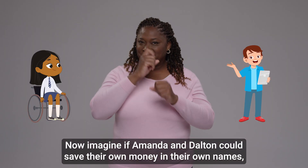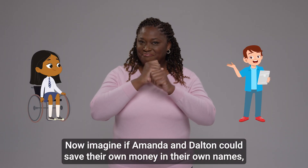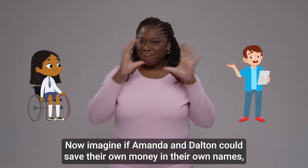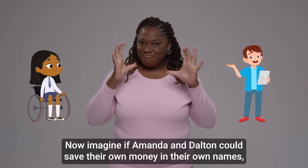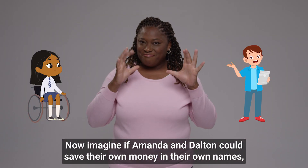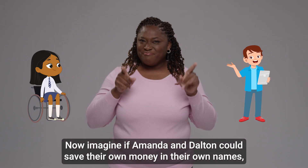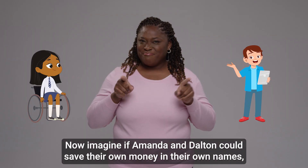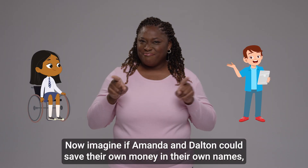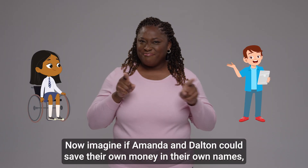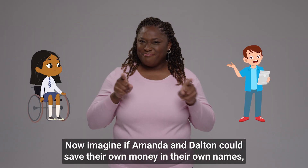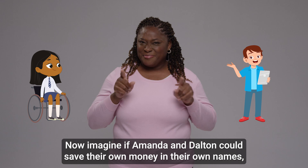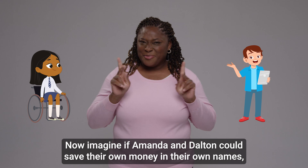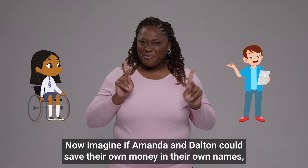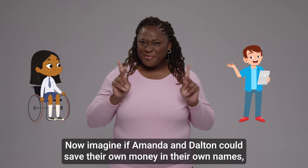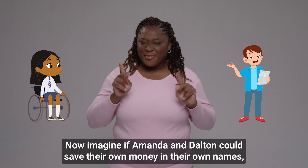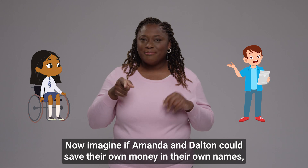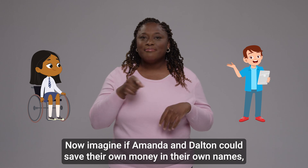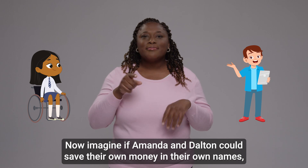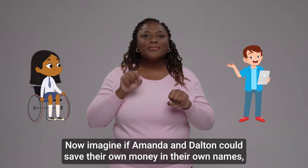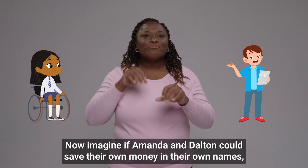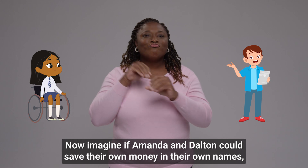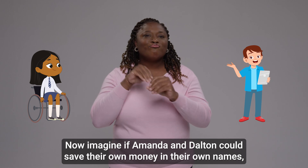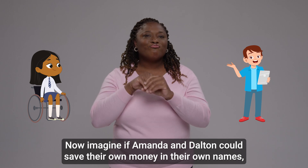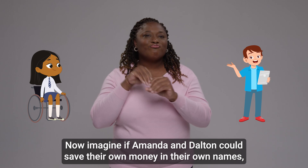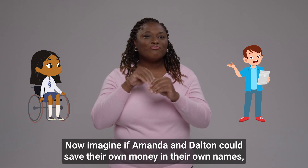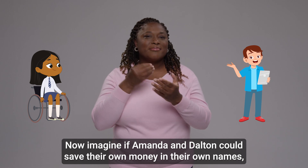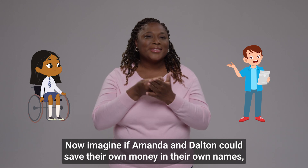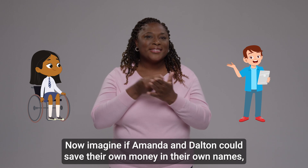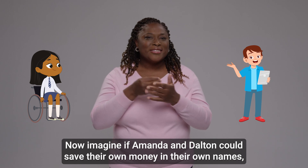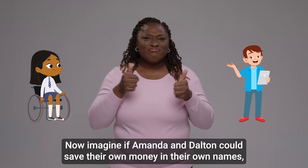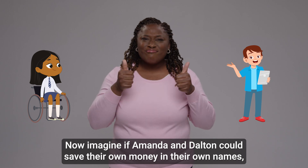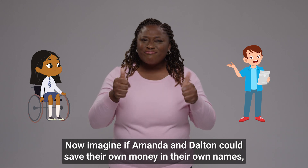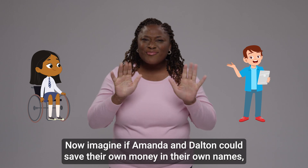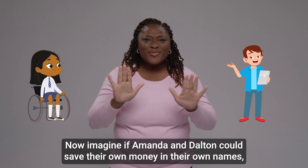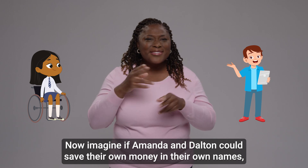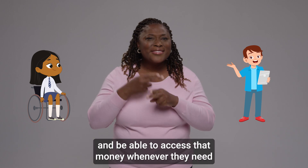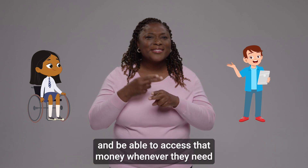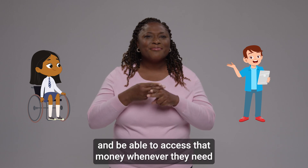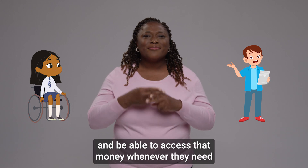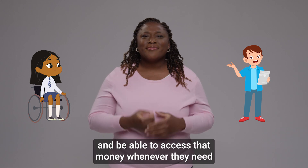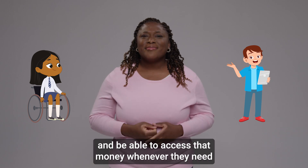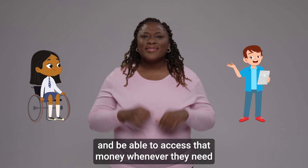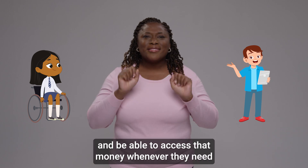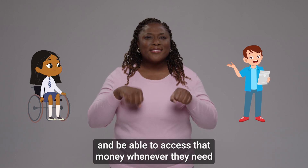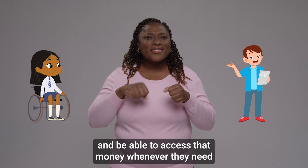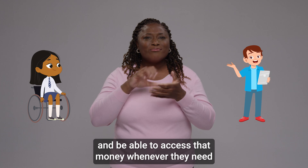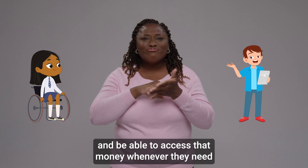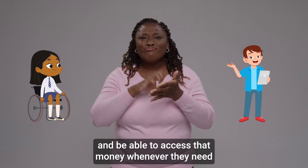Now imagine if Amanda and Dalton could save their own money in their own names and be able